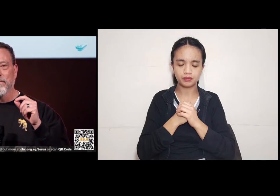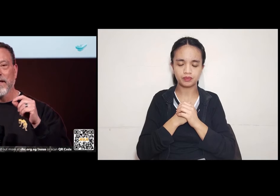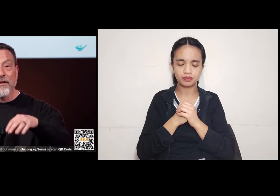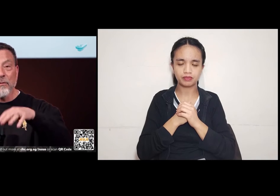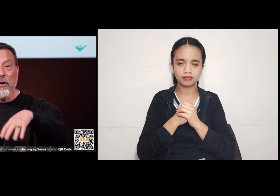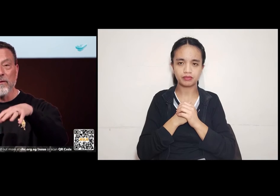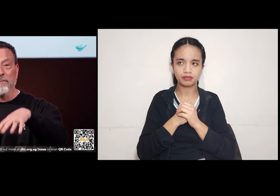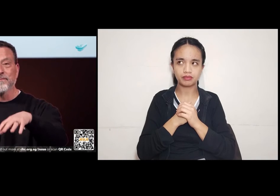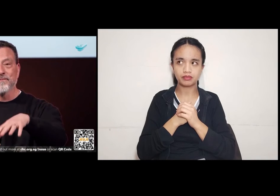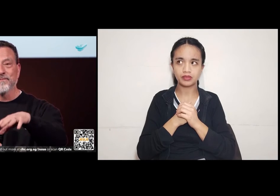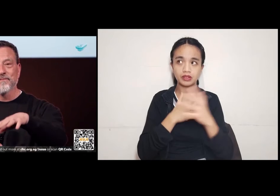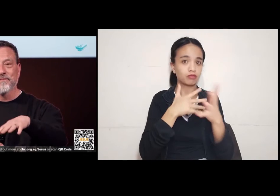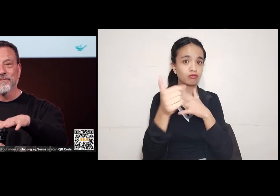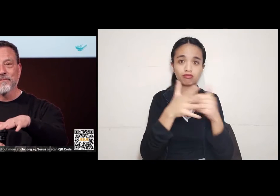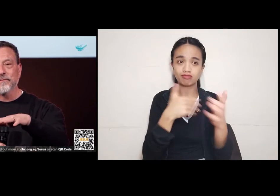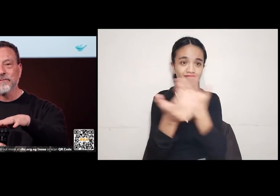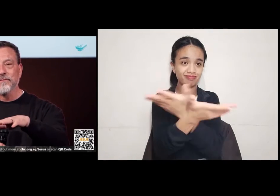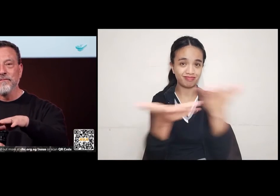In this moment,